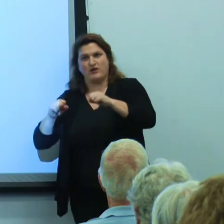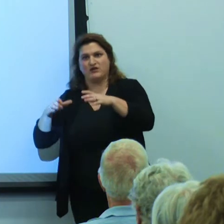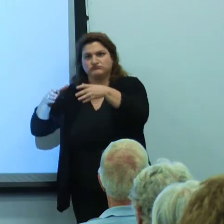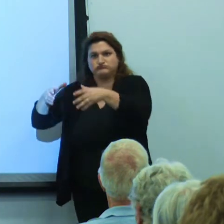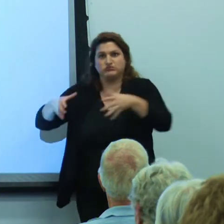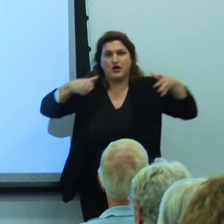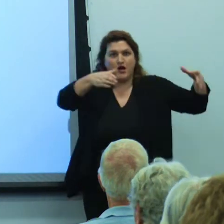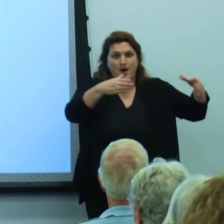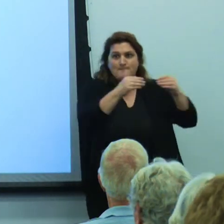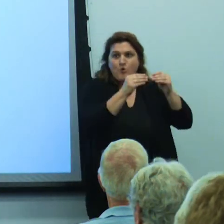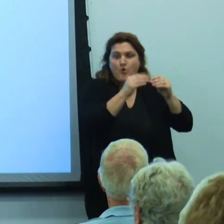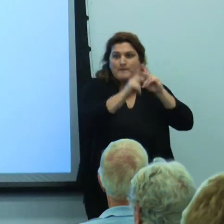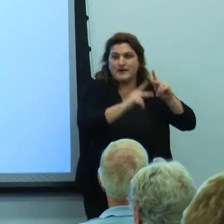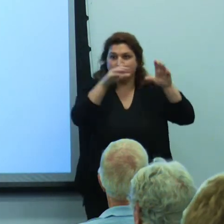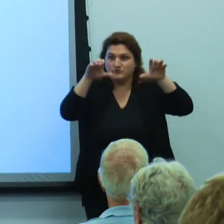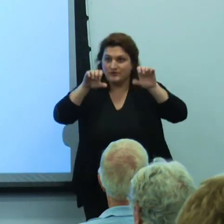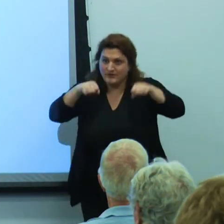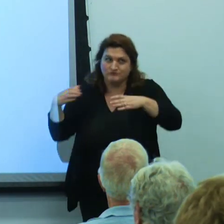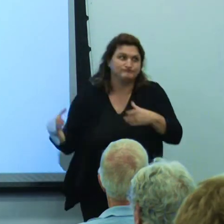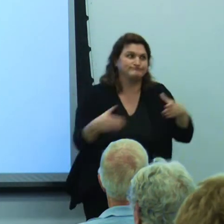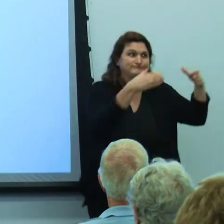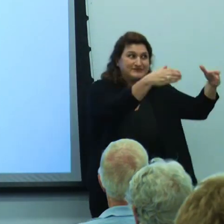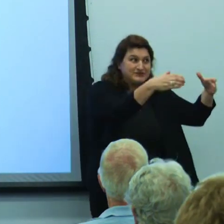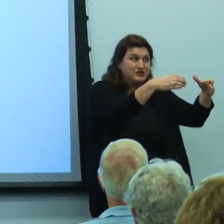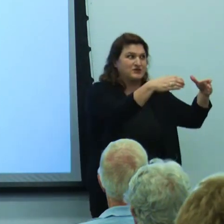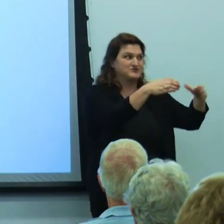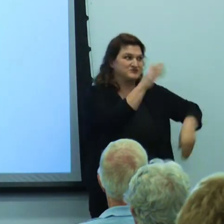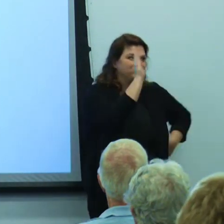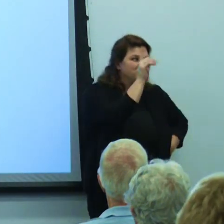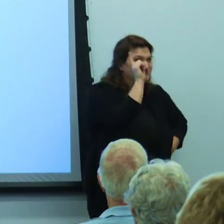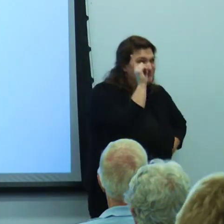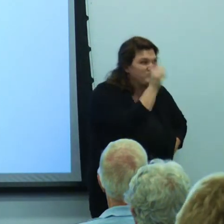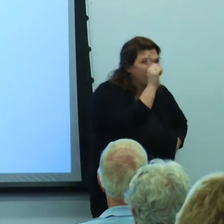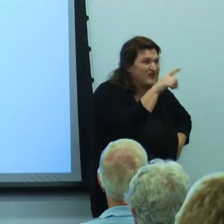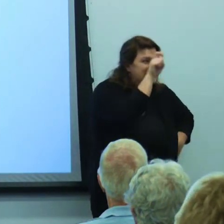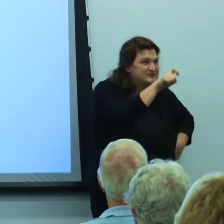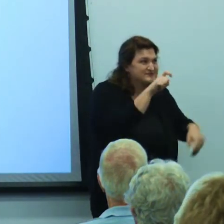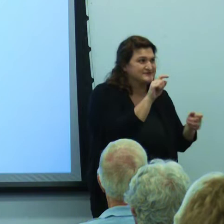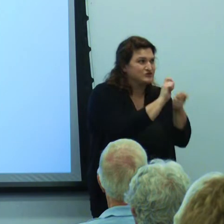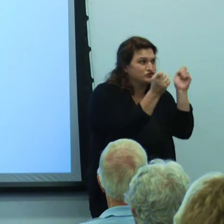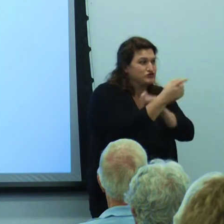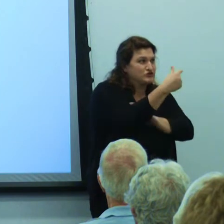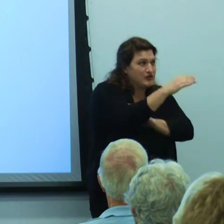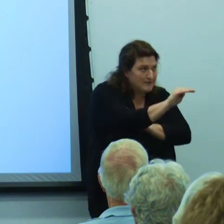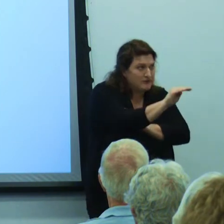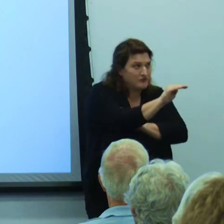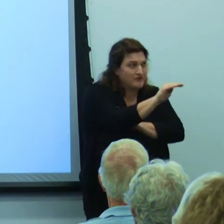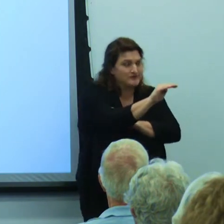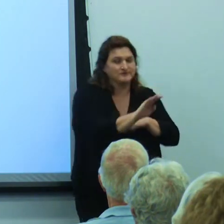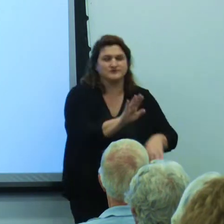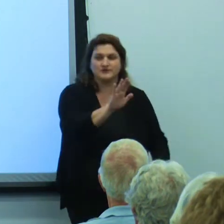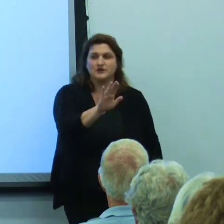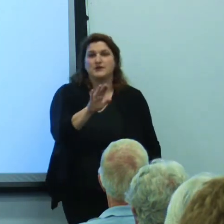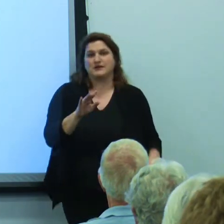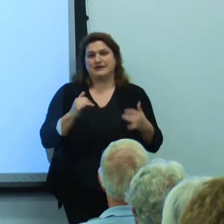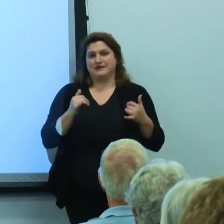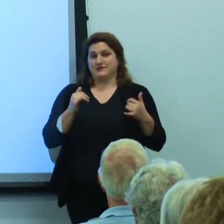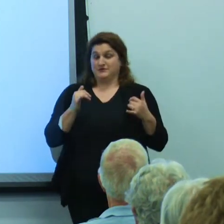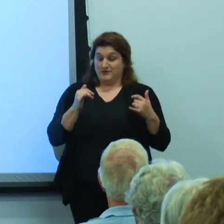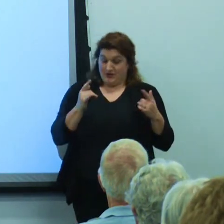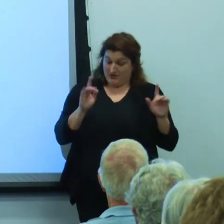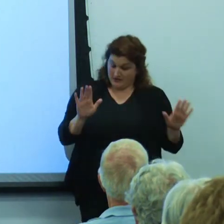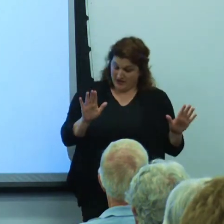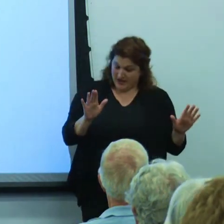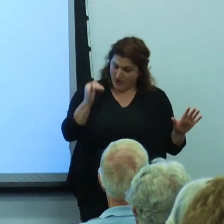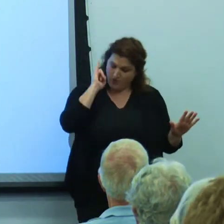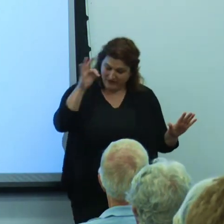Now think about the cognitive dissonance. If we don't follow the law, we go to jail. Then we go